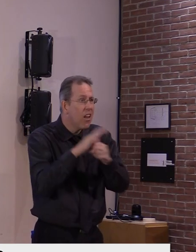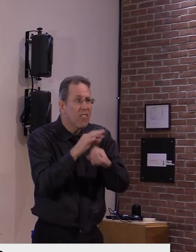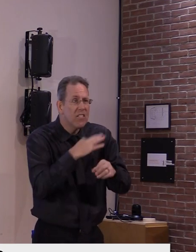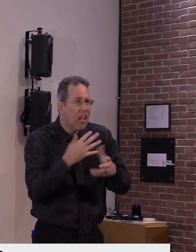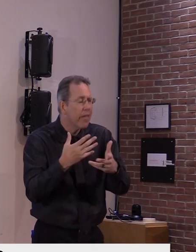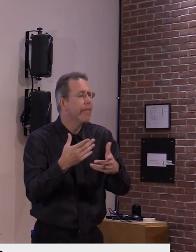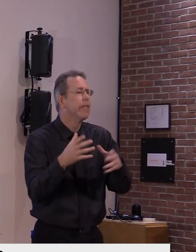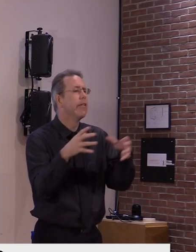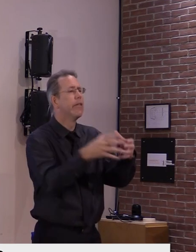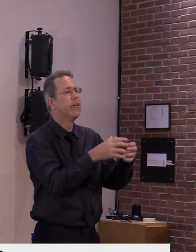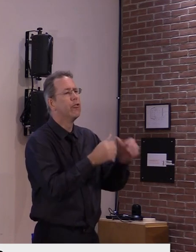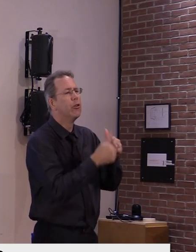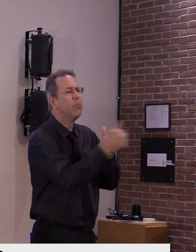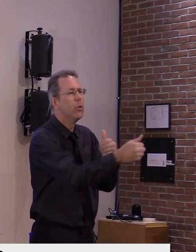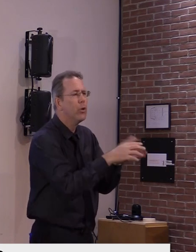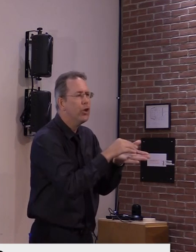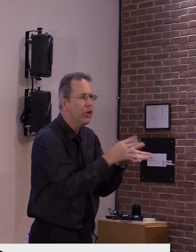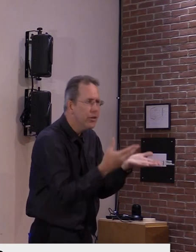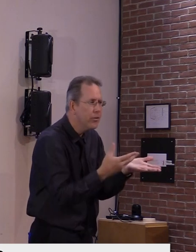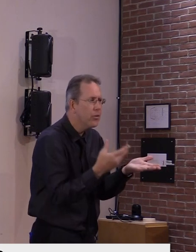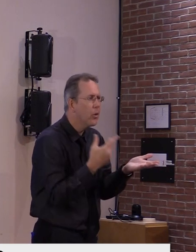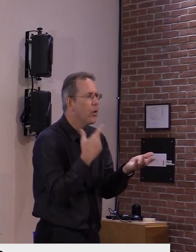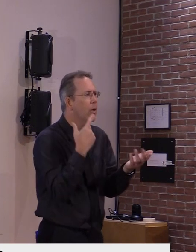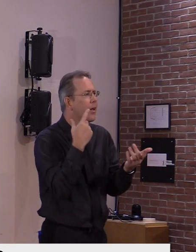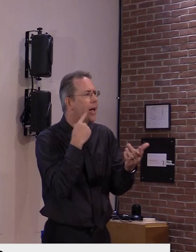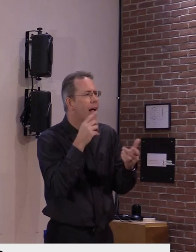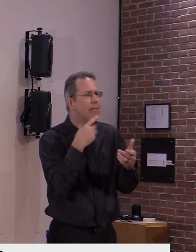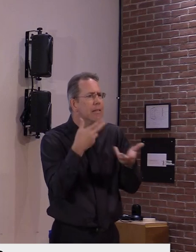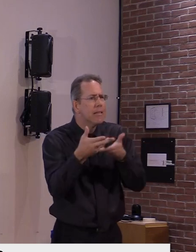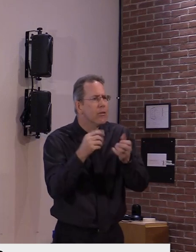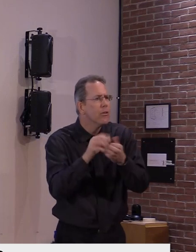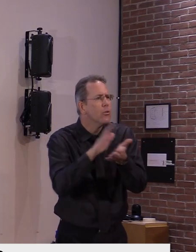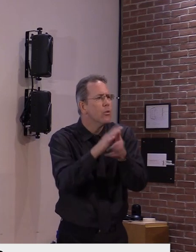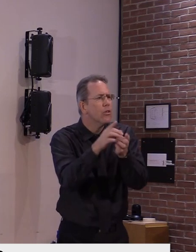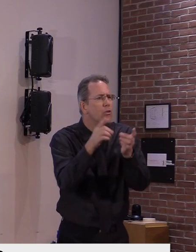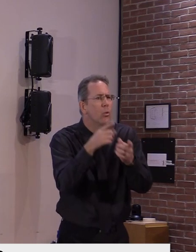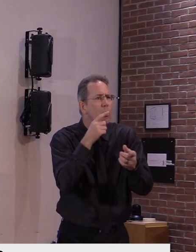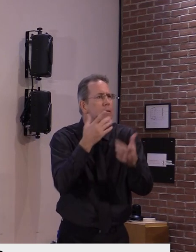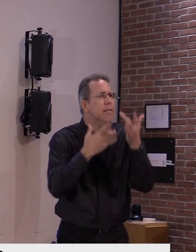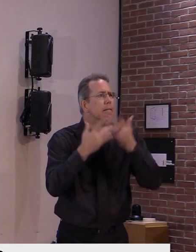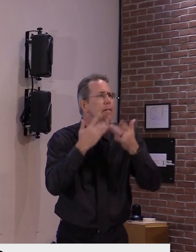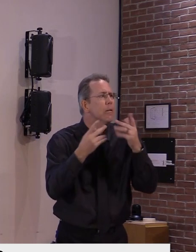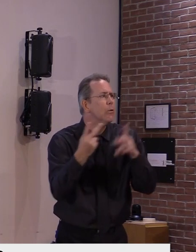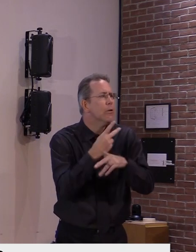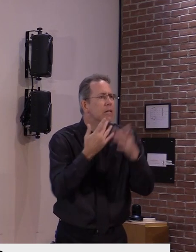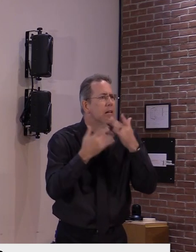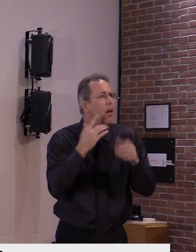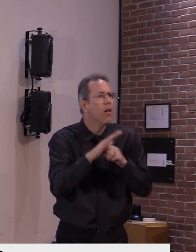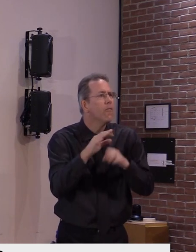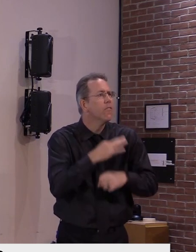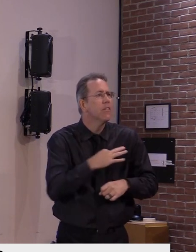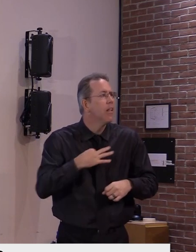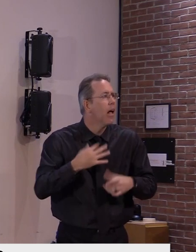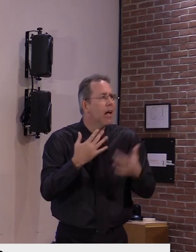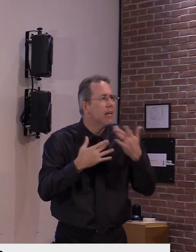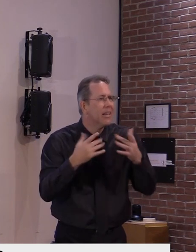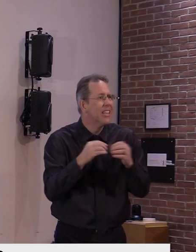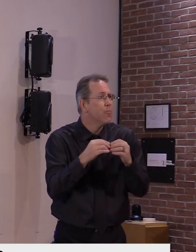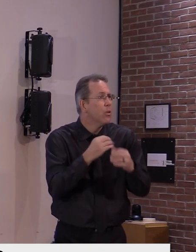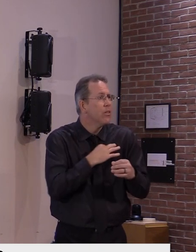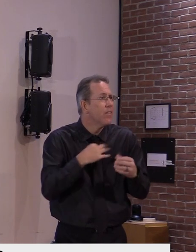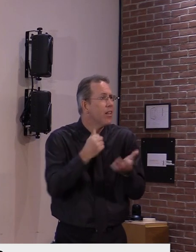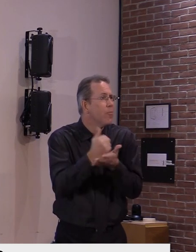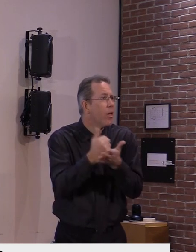along. And we think that's the best sort of, I'll say, division in terms of decision-making, letting the locals be responsive to their